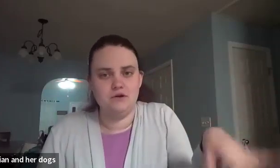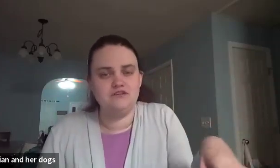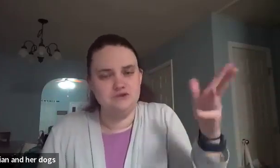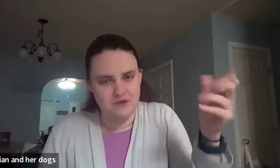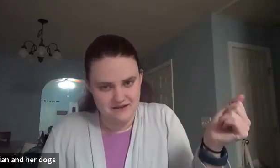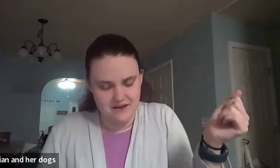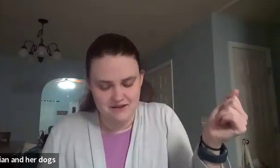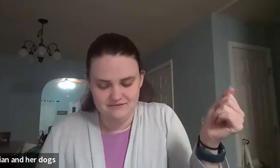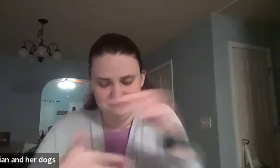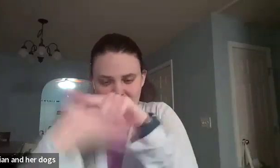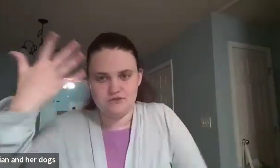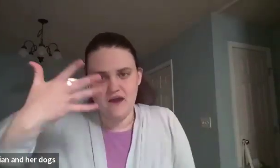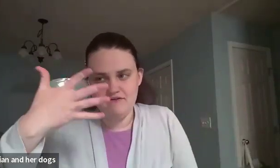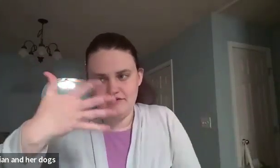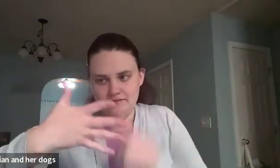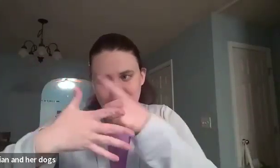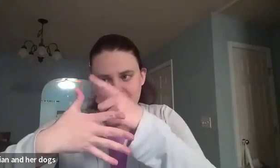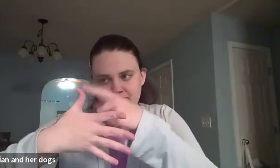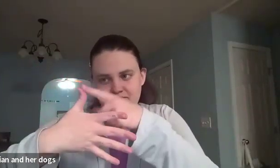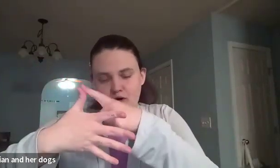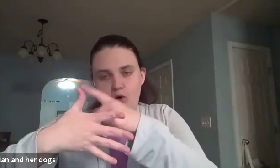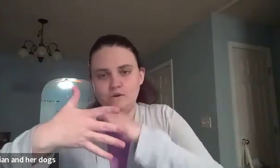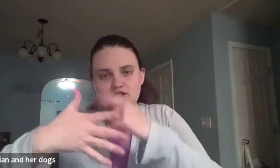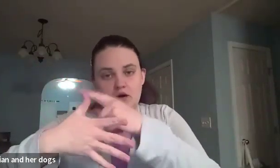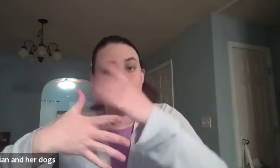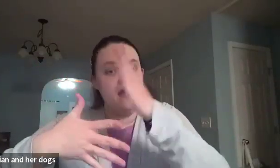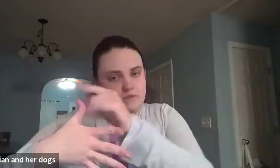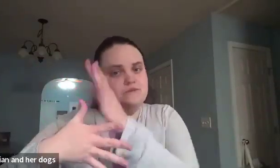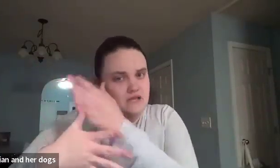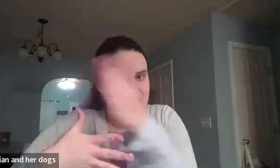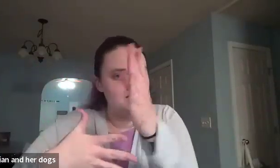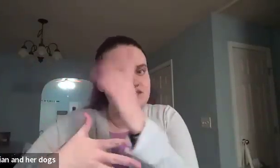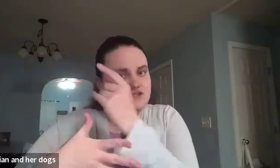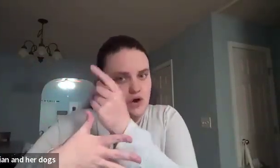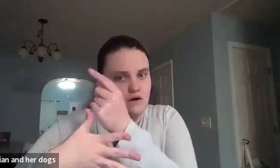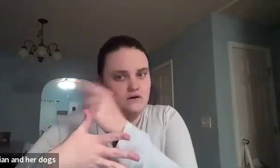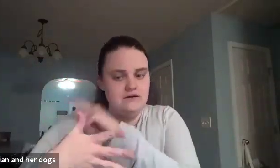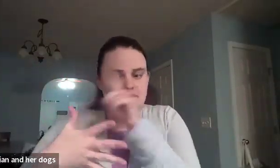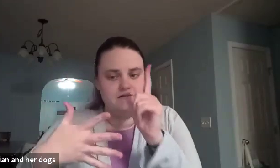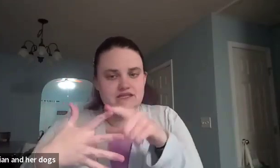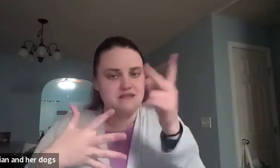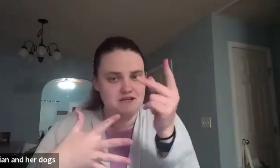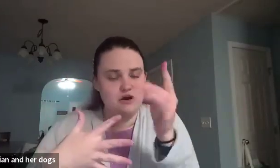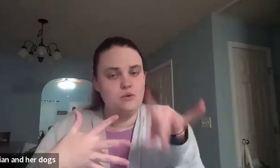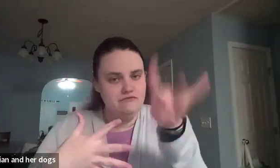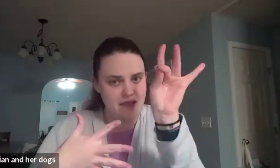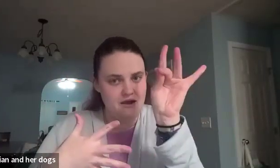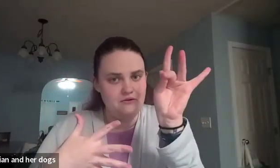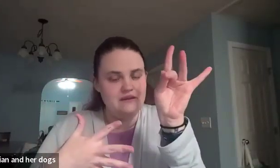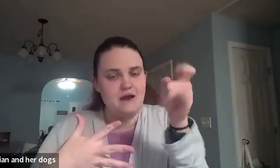her birthday. She wanted the cat. There was 5 of them. The oldest one, that one was planned. That was the dog. This second dog we found, and I